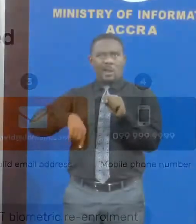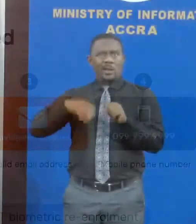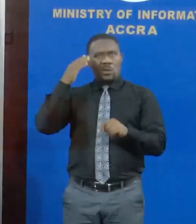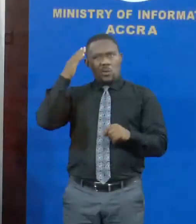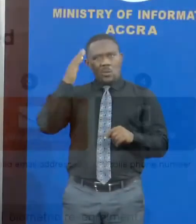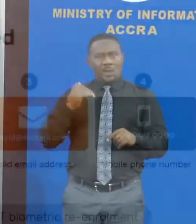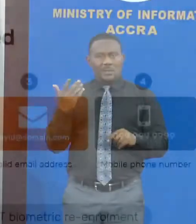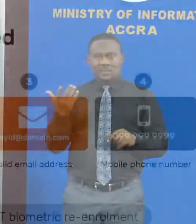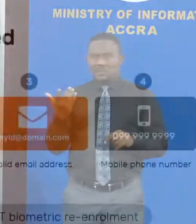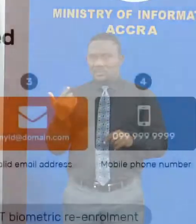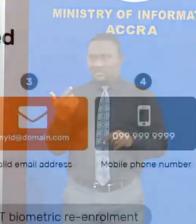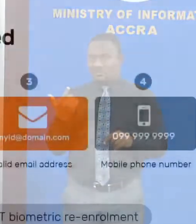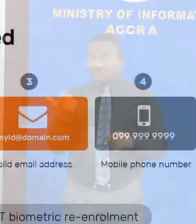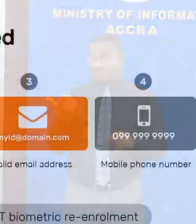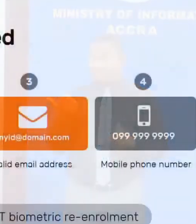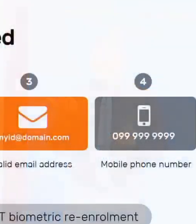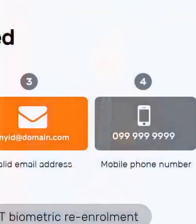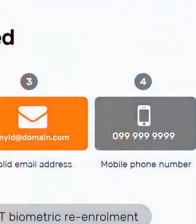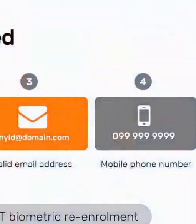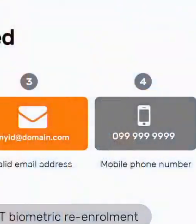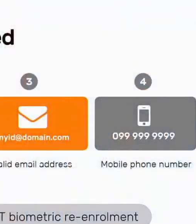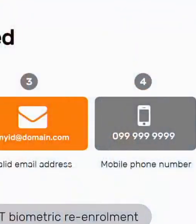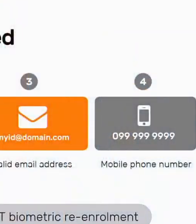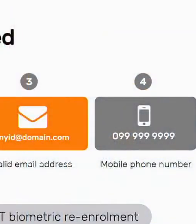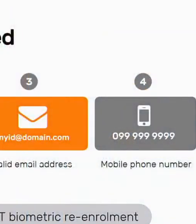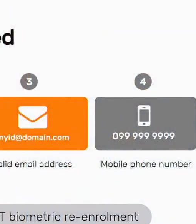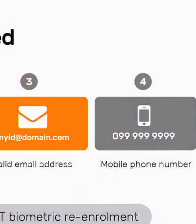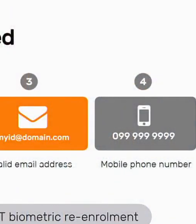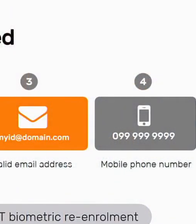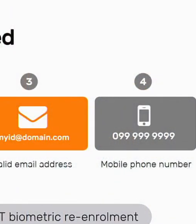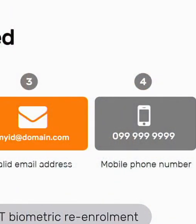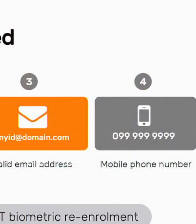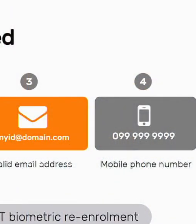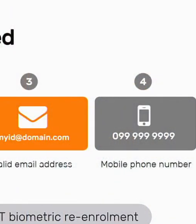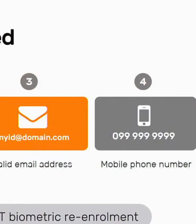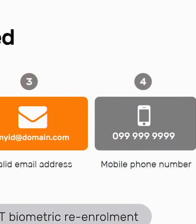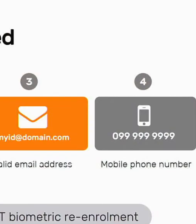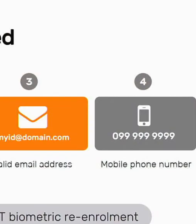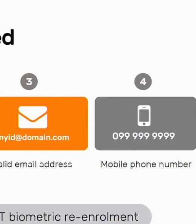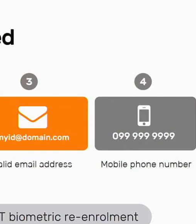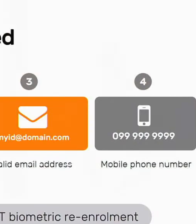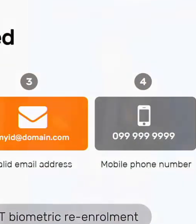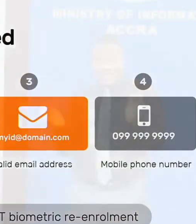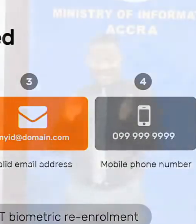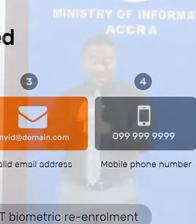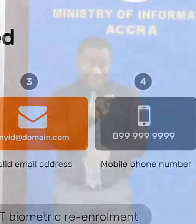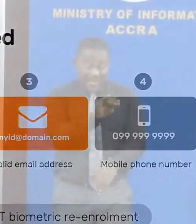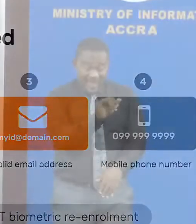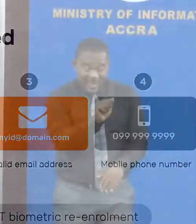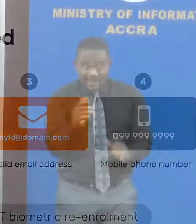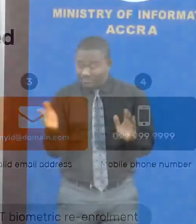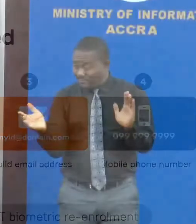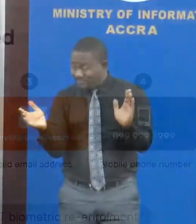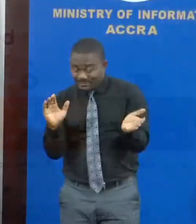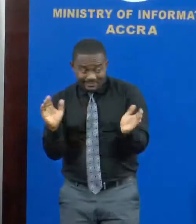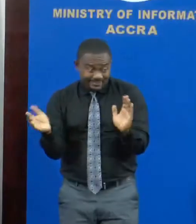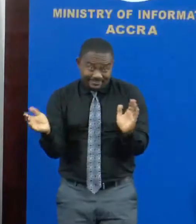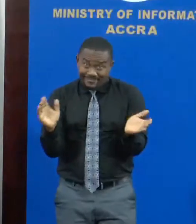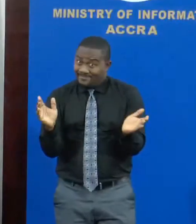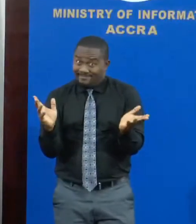we will find is that we do not have your biometrics to be able to compare with that of the NIA to ascertain